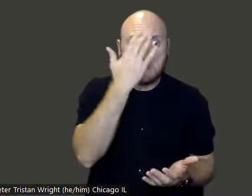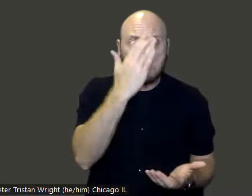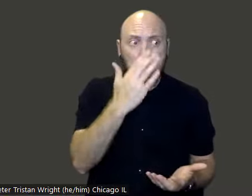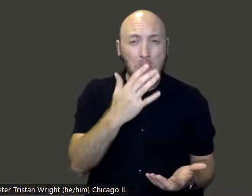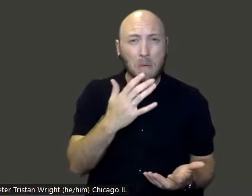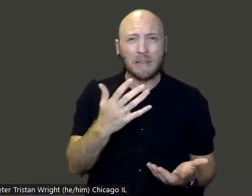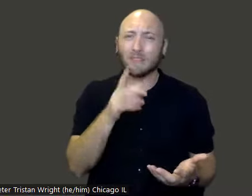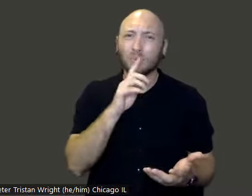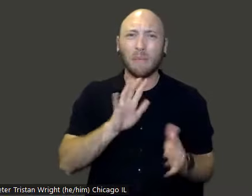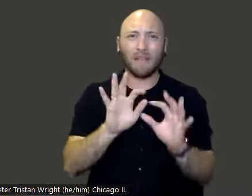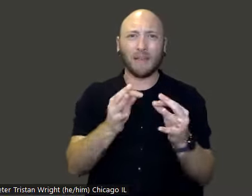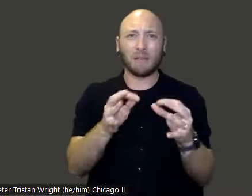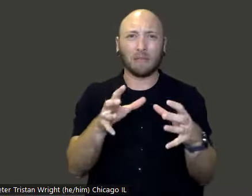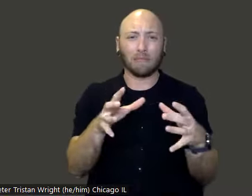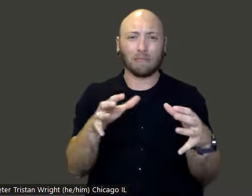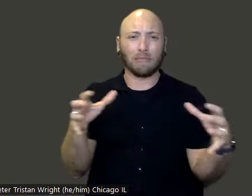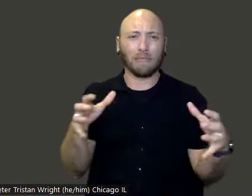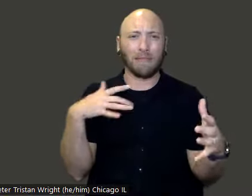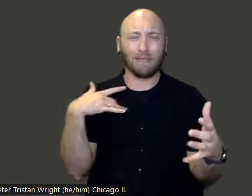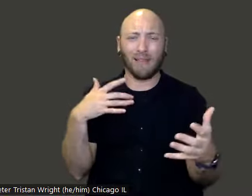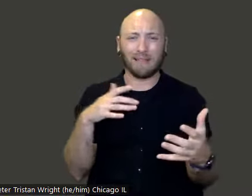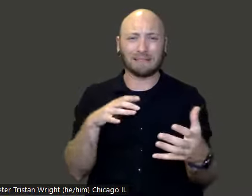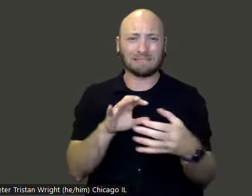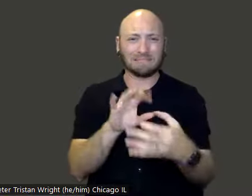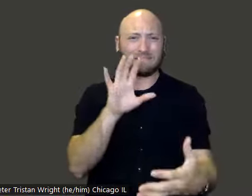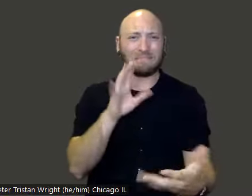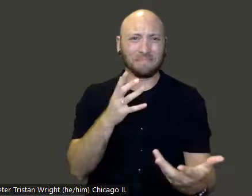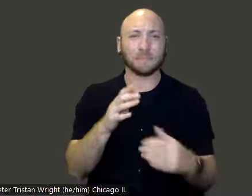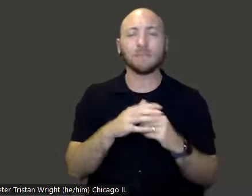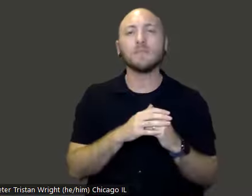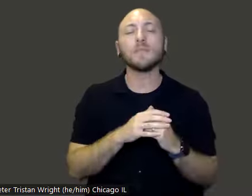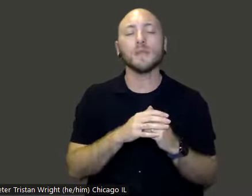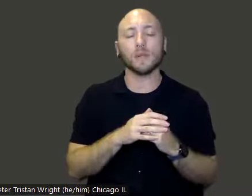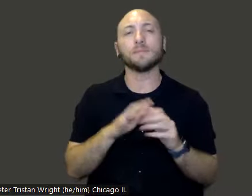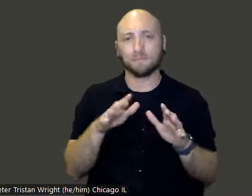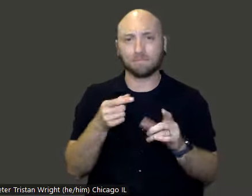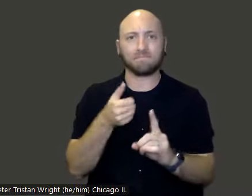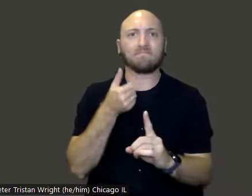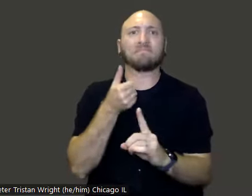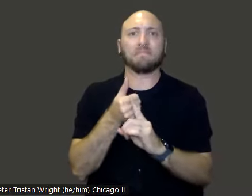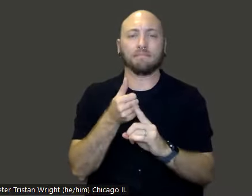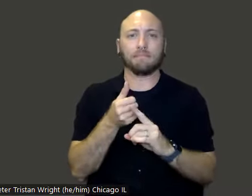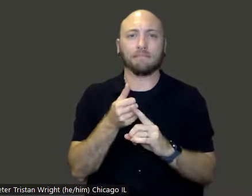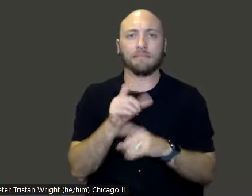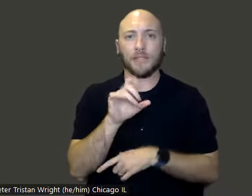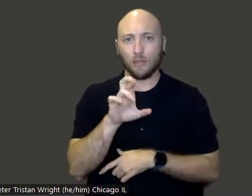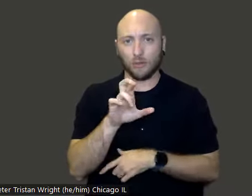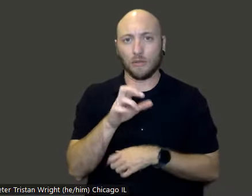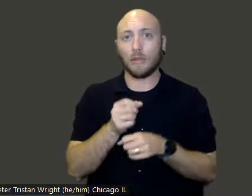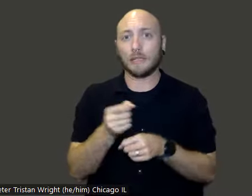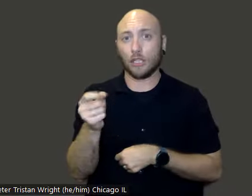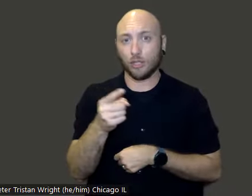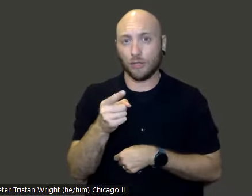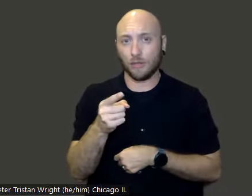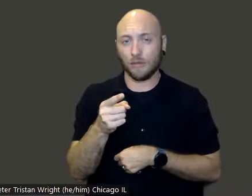we just probably like a year later, after that, I remember it was right after my